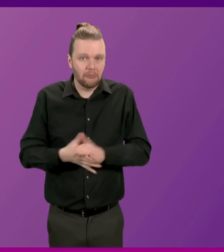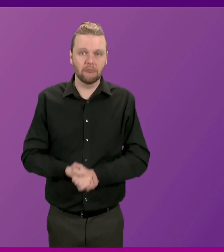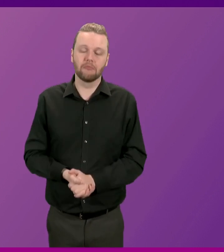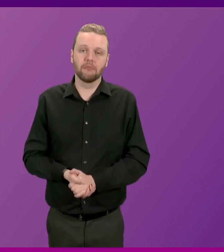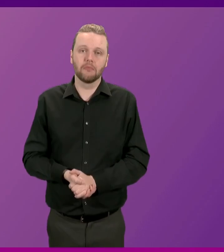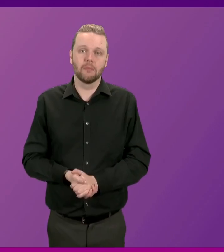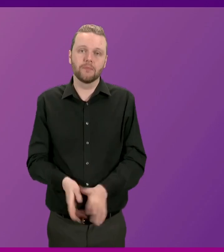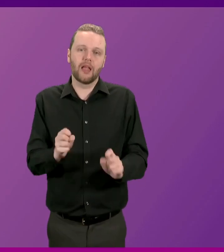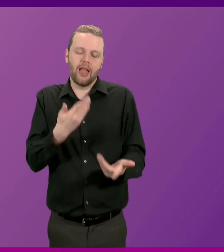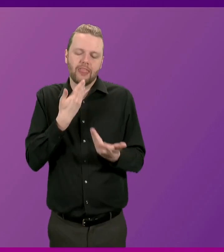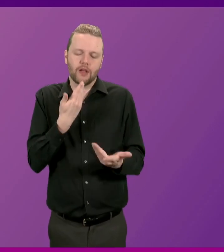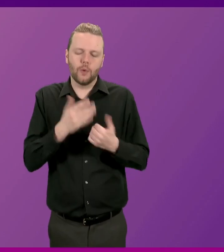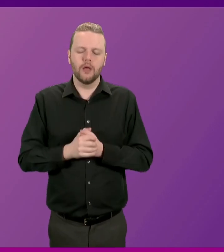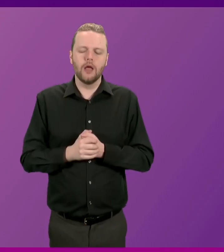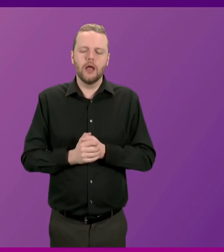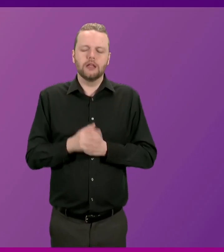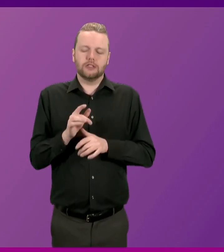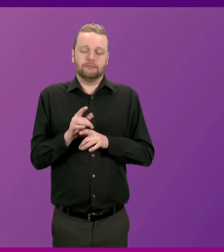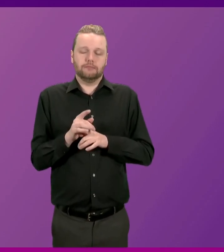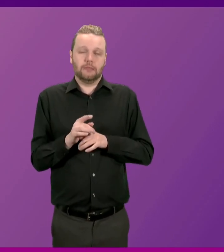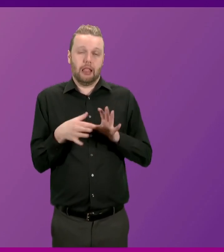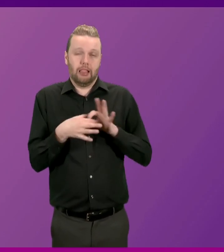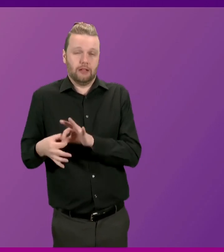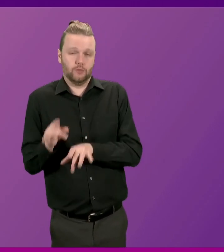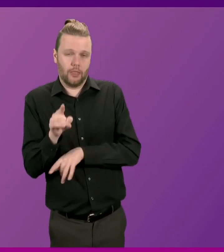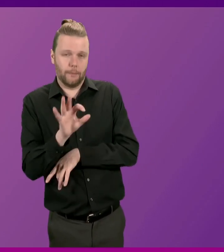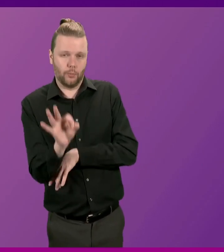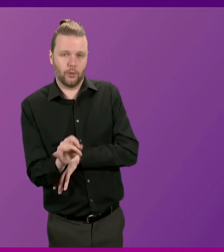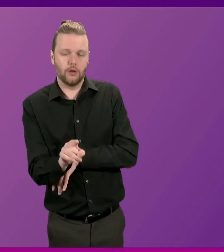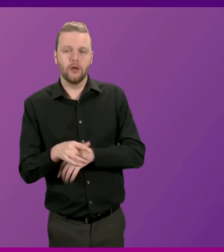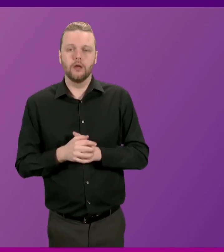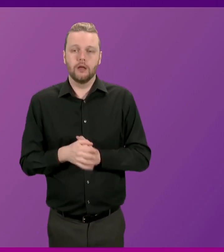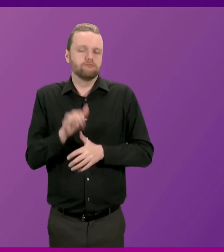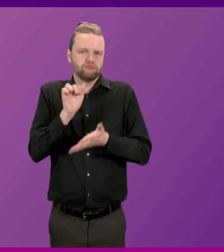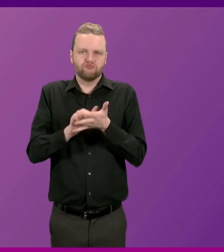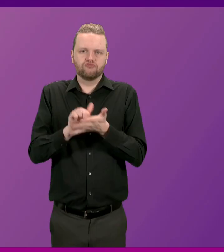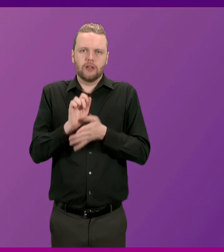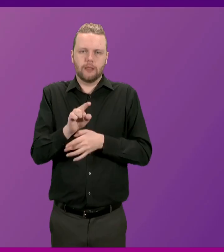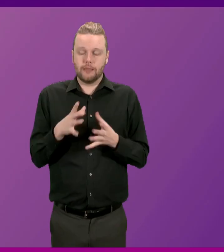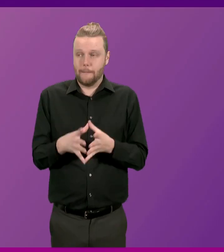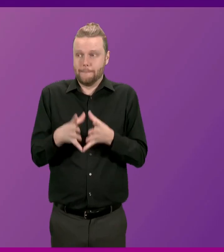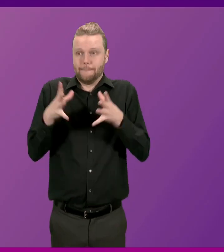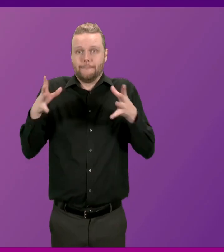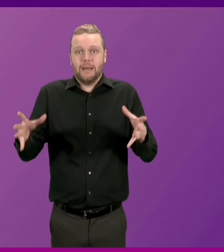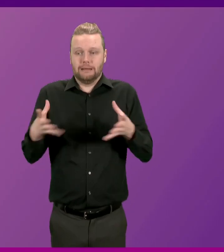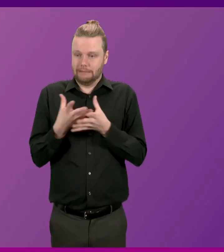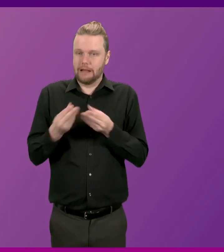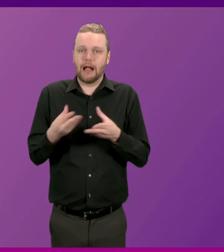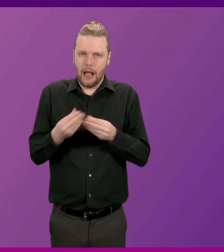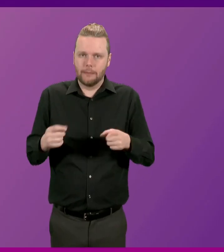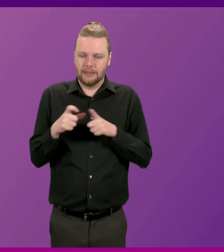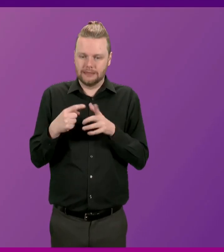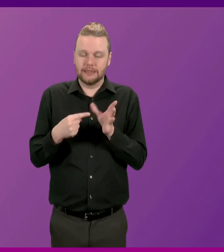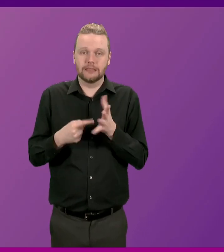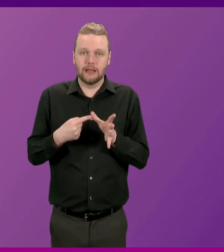No, thank you. Professor, just on that before I go to my next question, you're absolutely right. There is a big gap in data. When I was